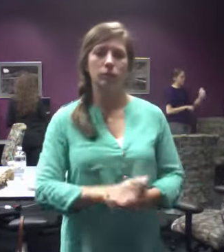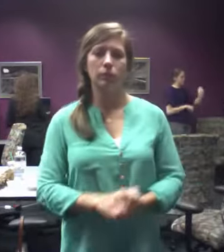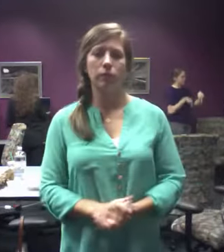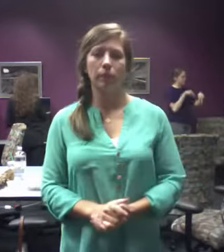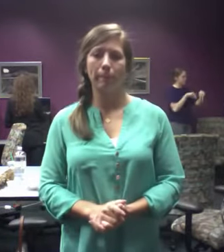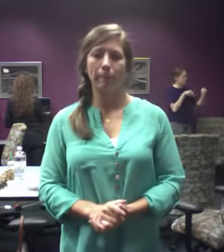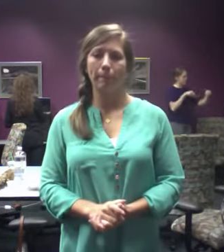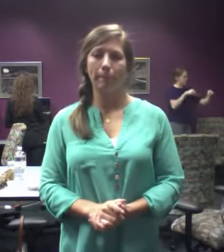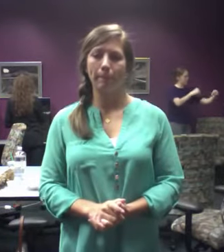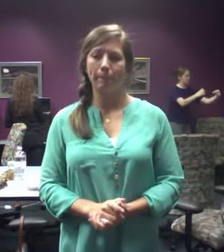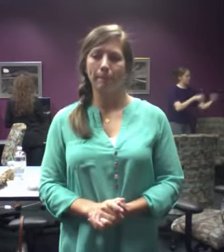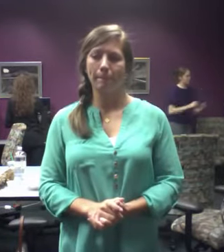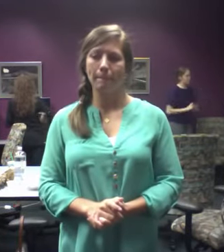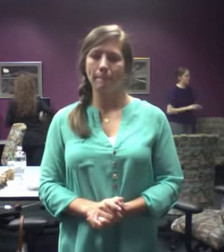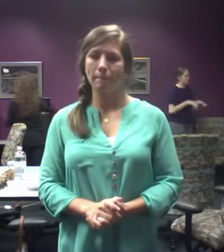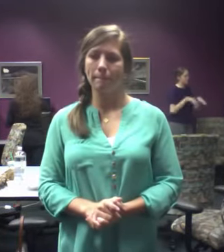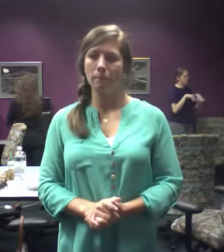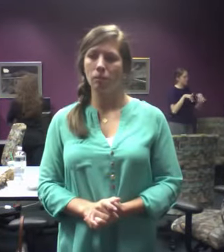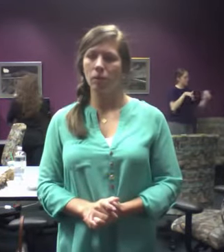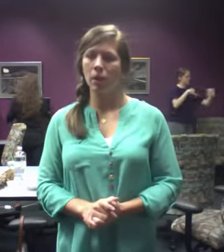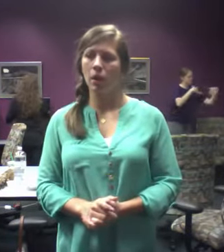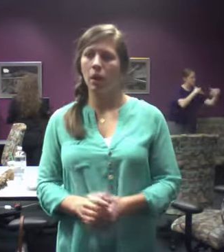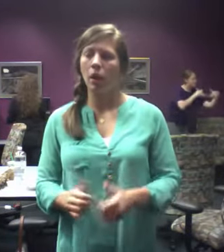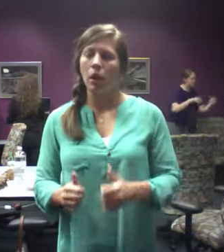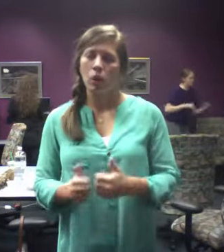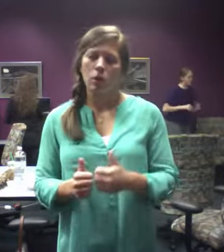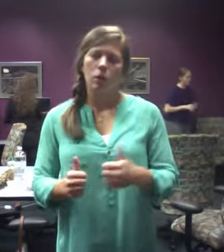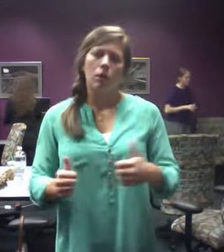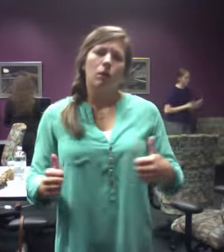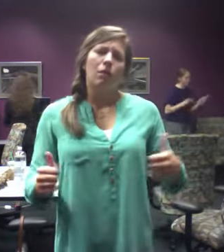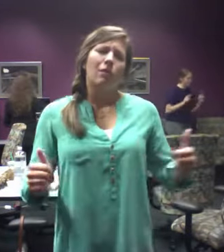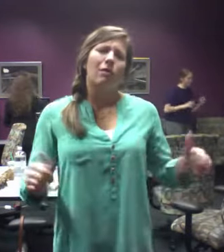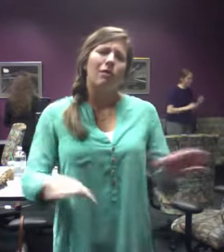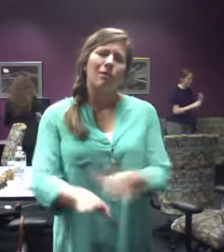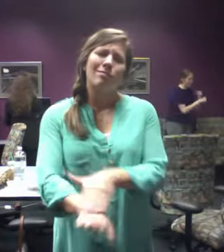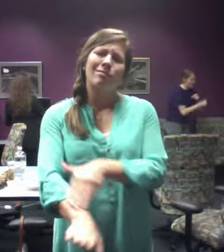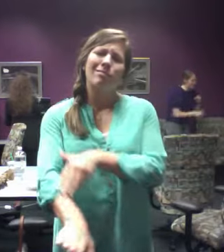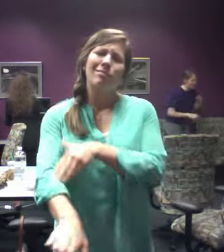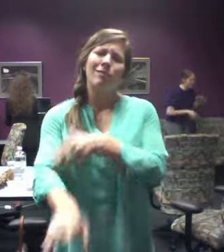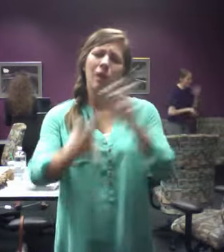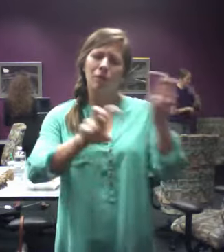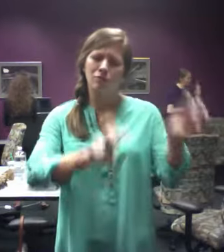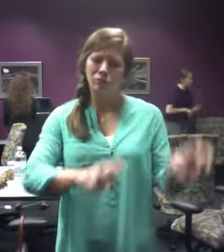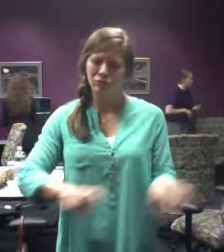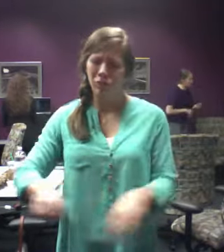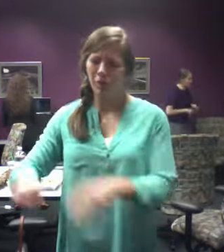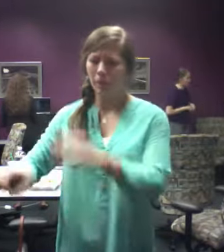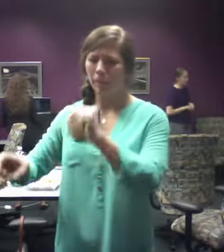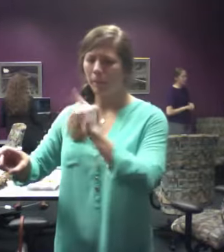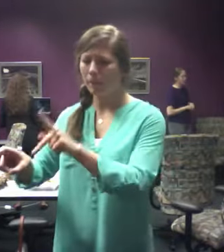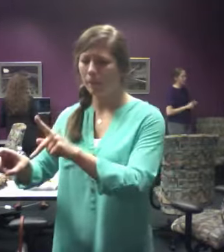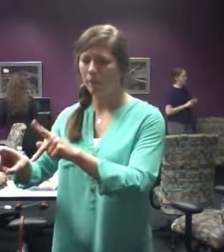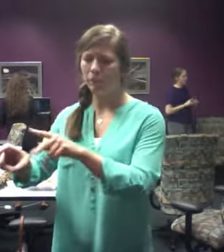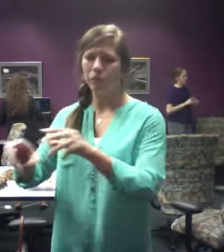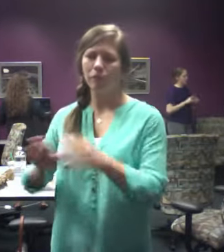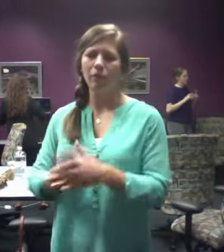Now, it was a long, hard journey, and we are talking about March 1776.